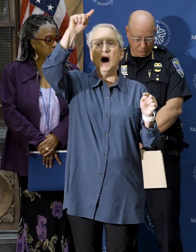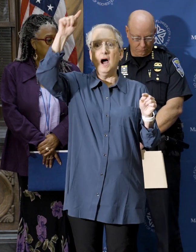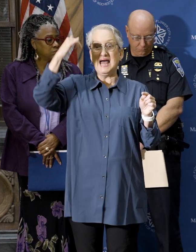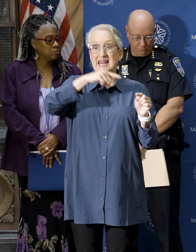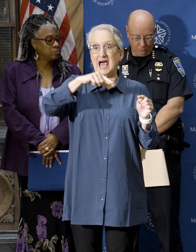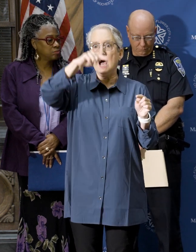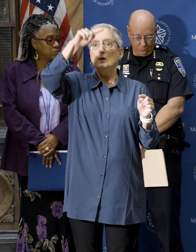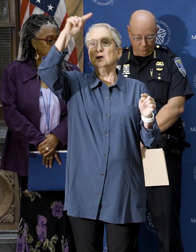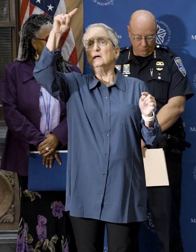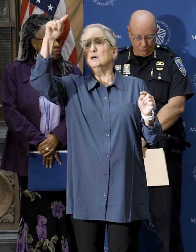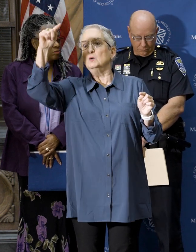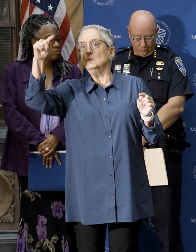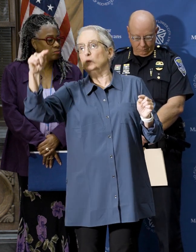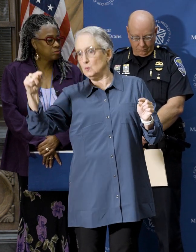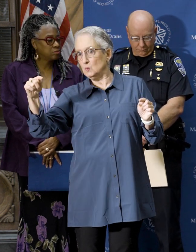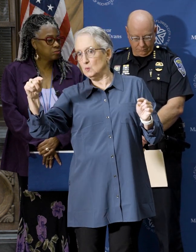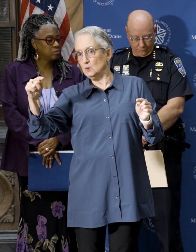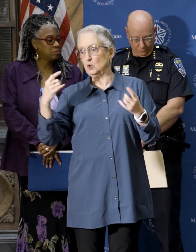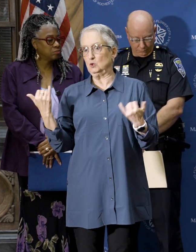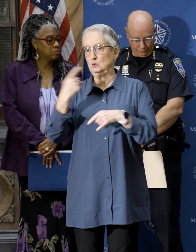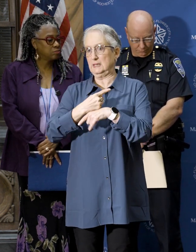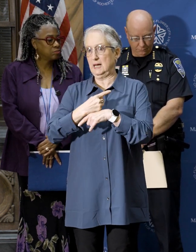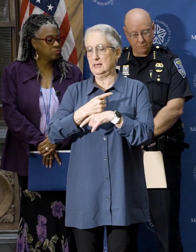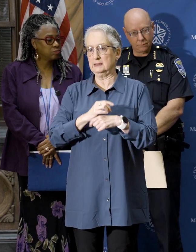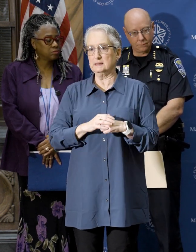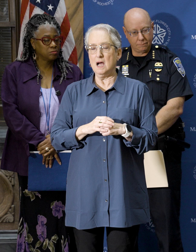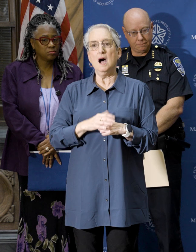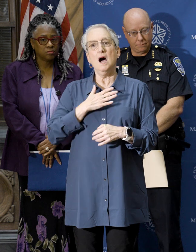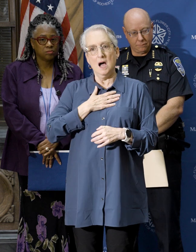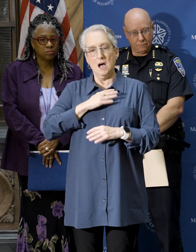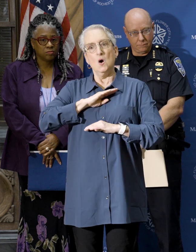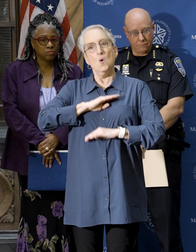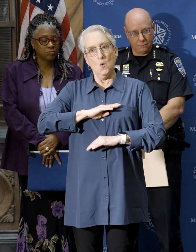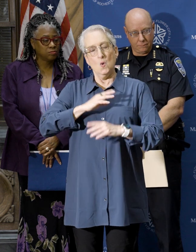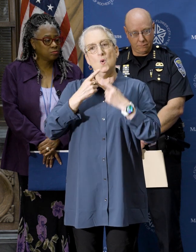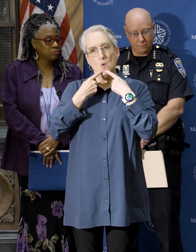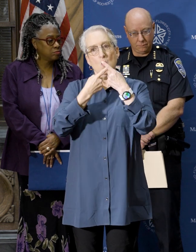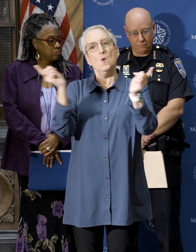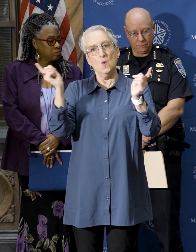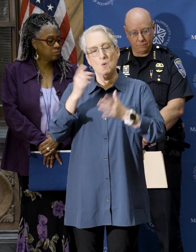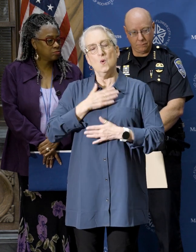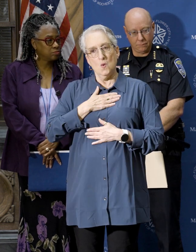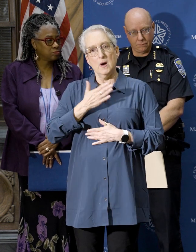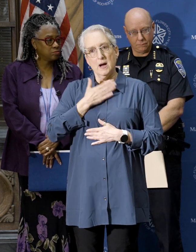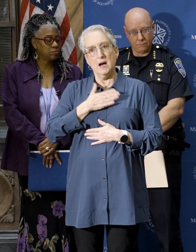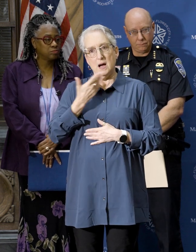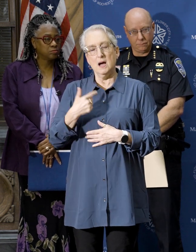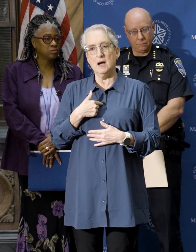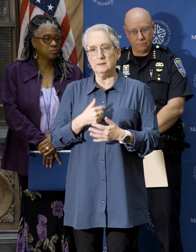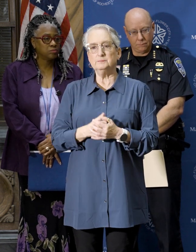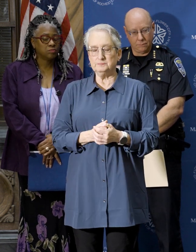I'm pleased to report that milestone is well within sight. In fact, we are now at the upper reaches of that